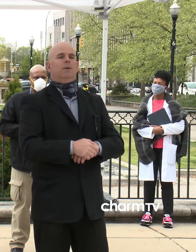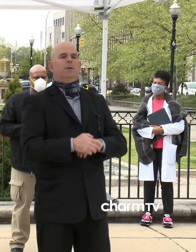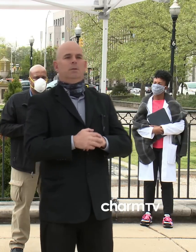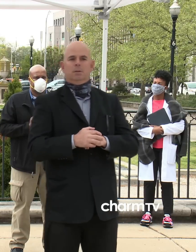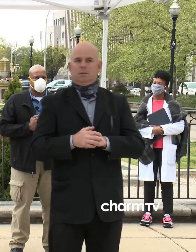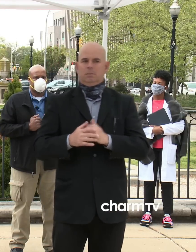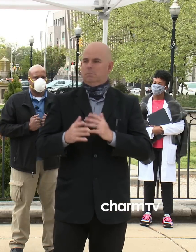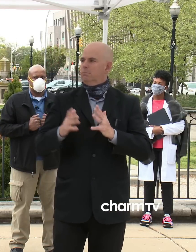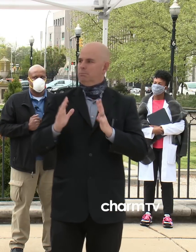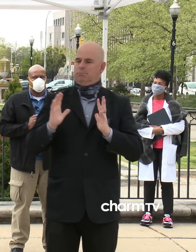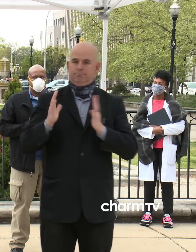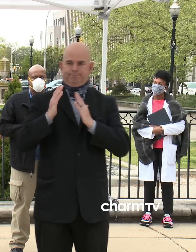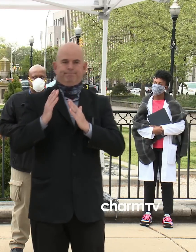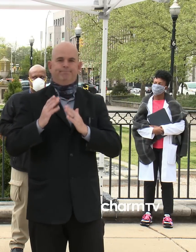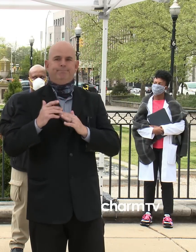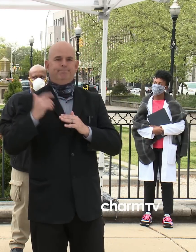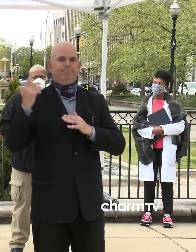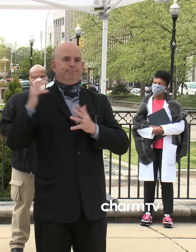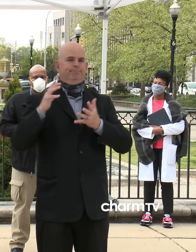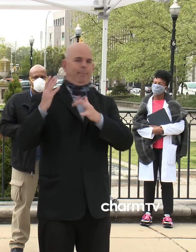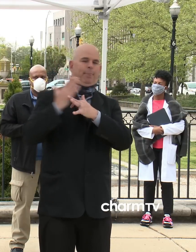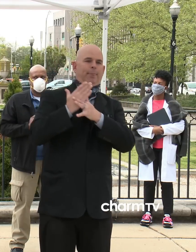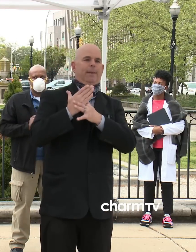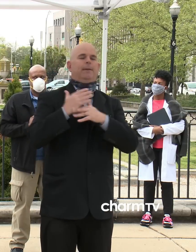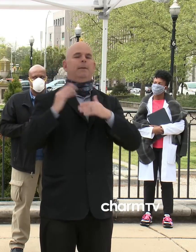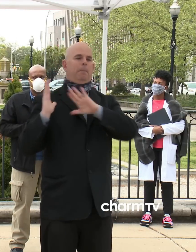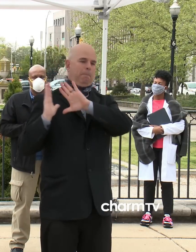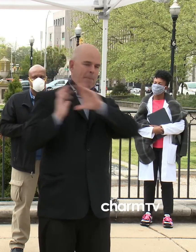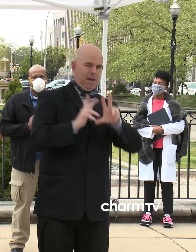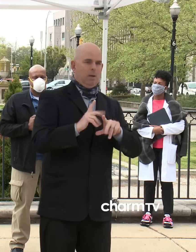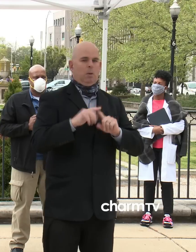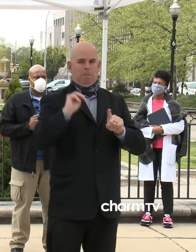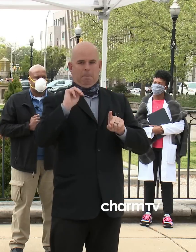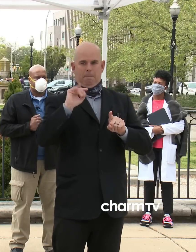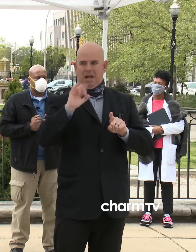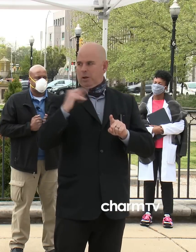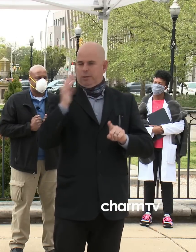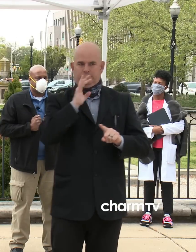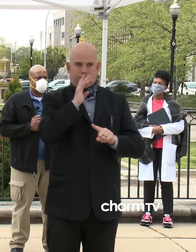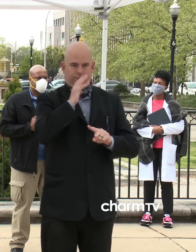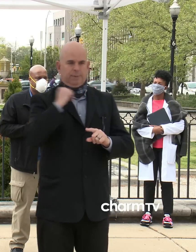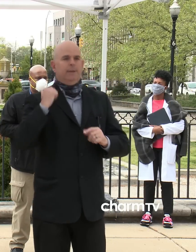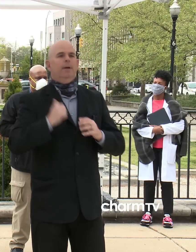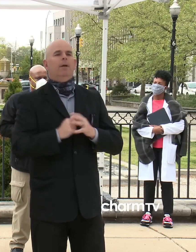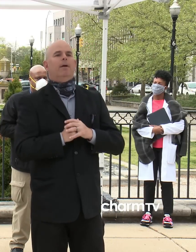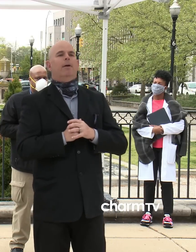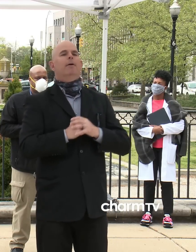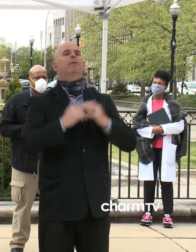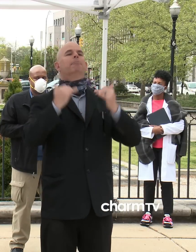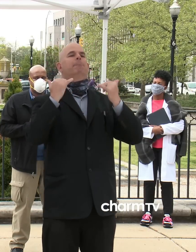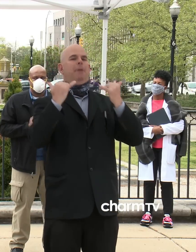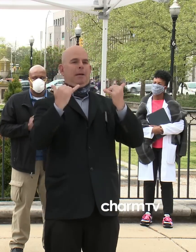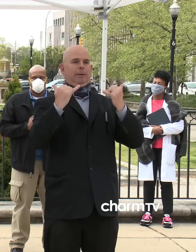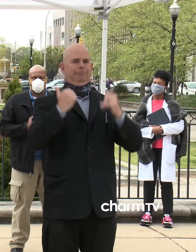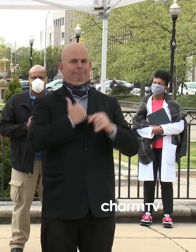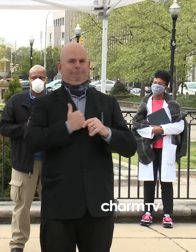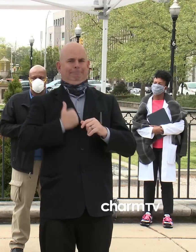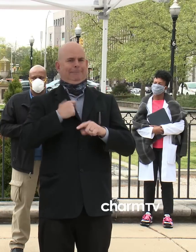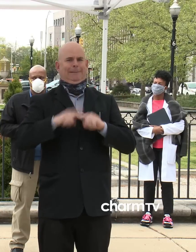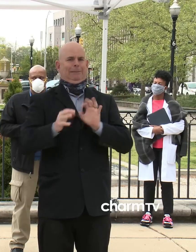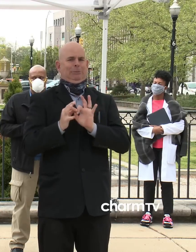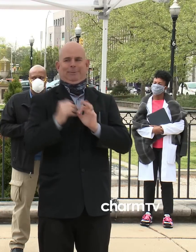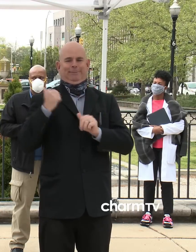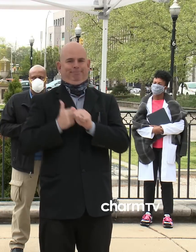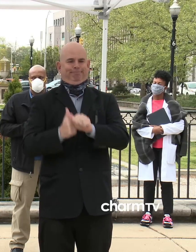staff at the Health Department for all your hard work in safeguarding our city. Next, I want to share with you the city's expanded emergency food response to the